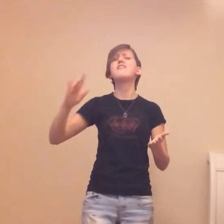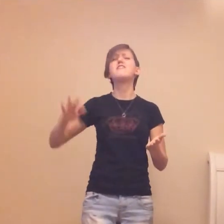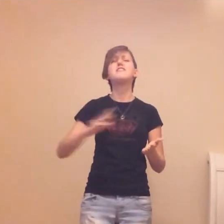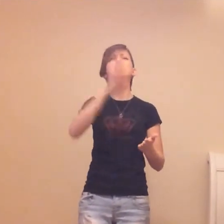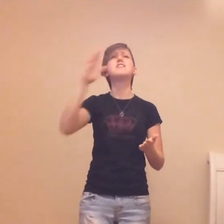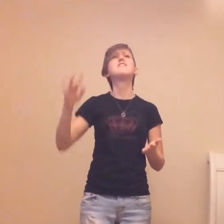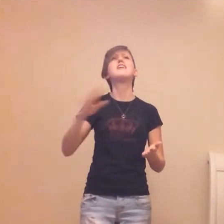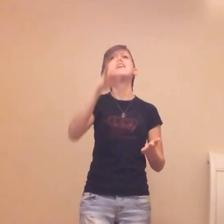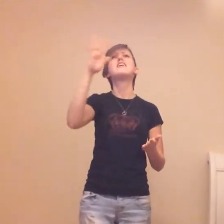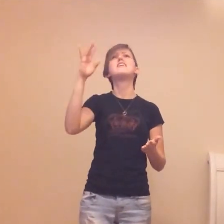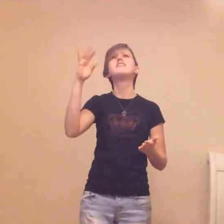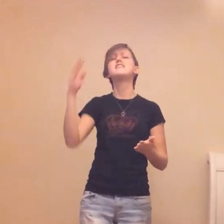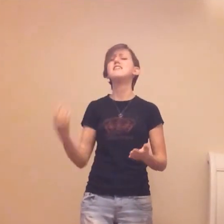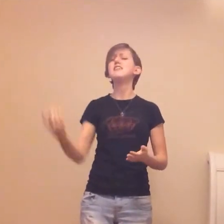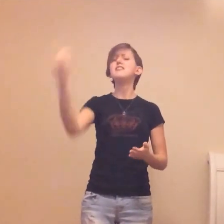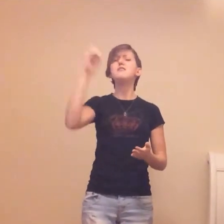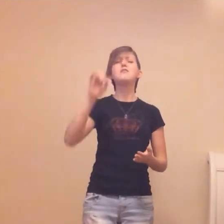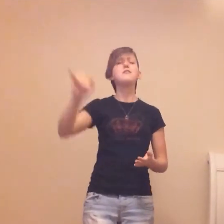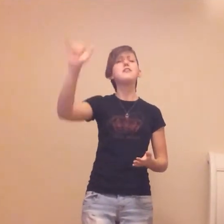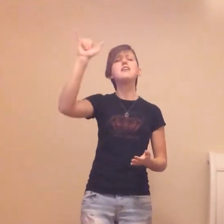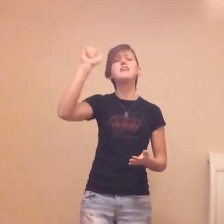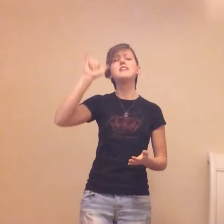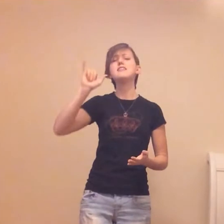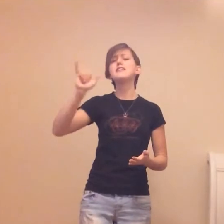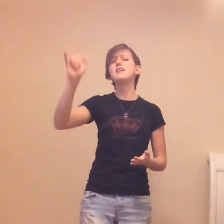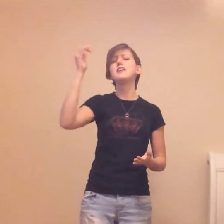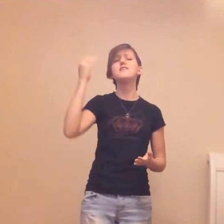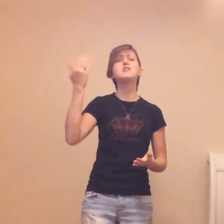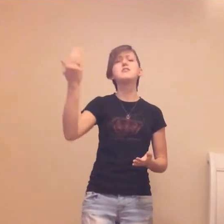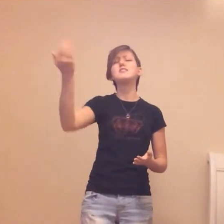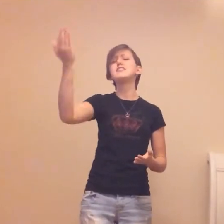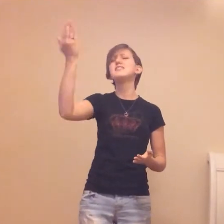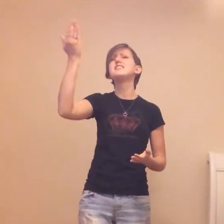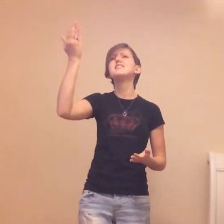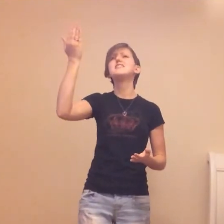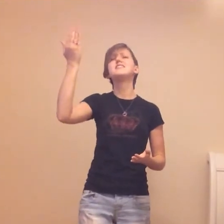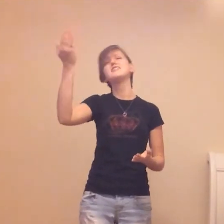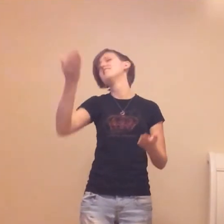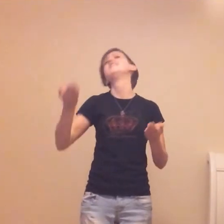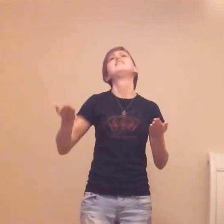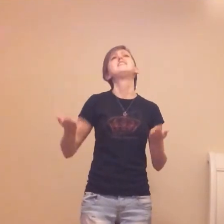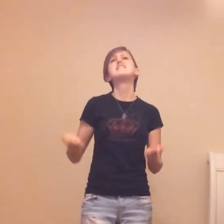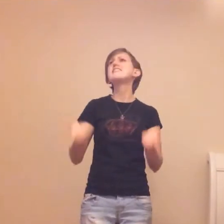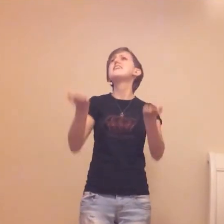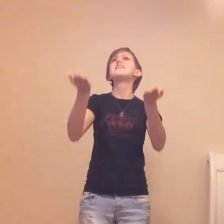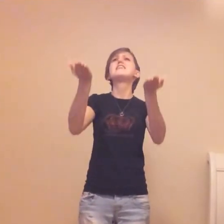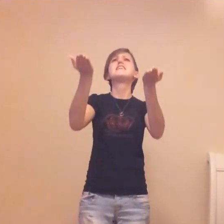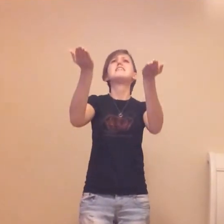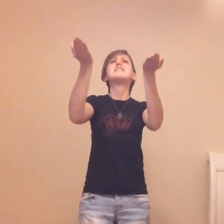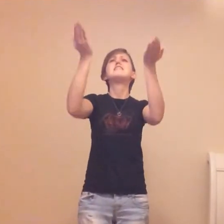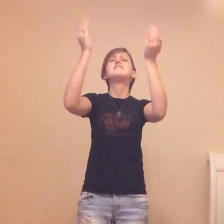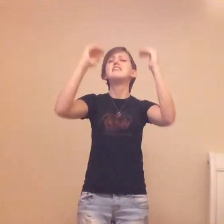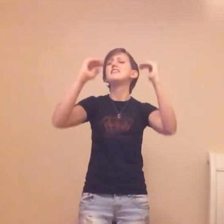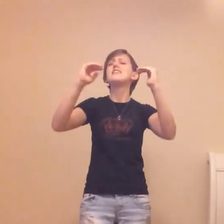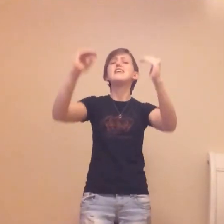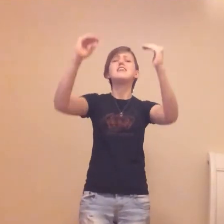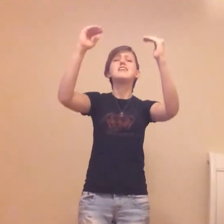the way, and the stars all